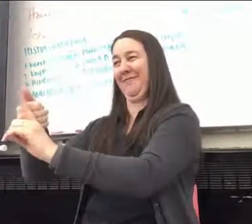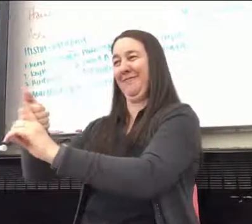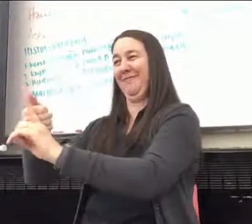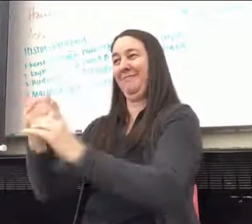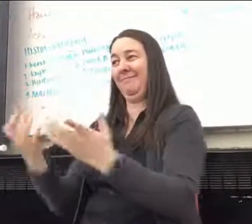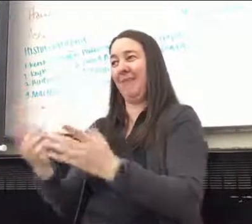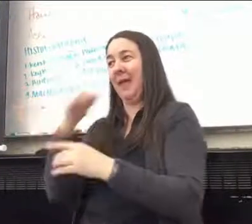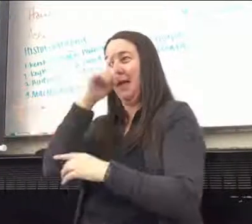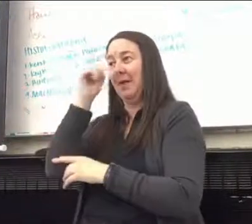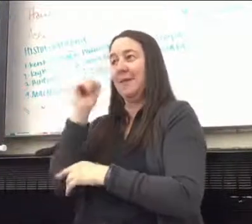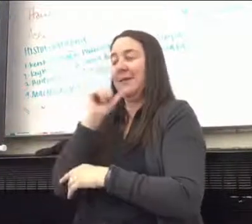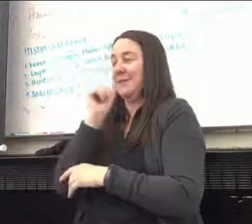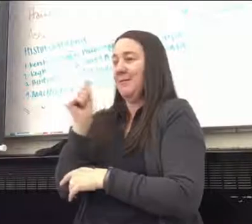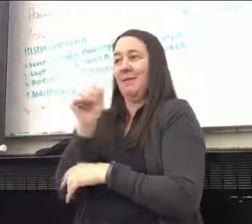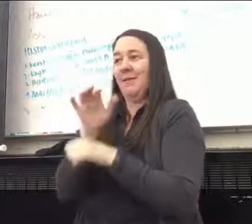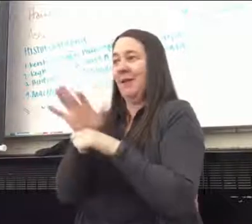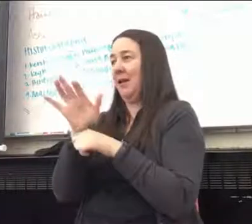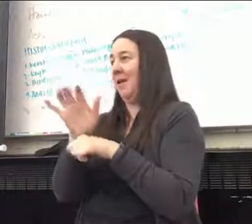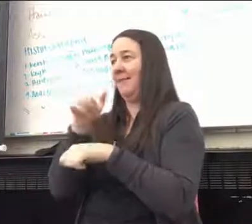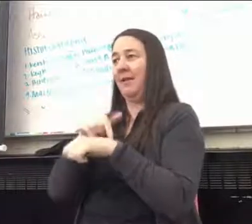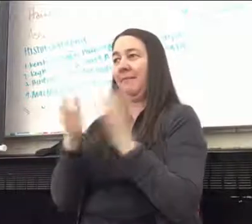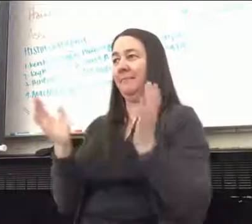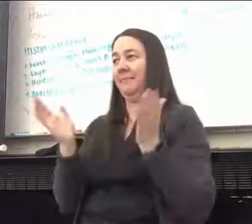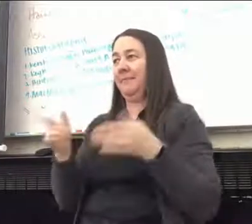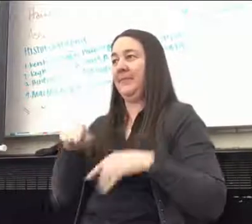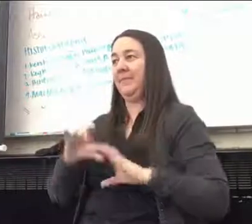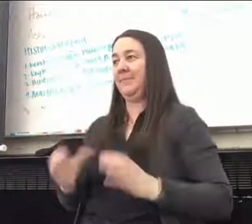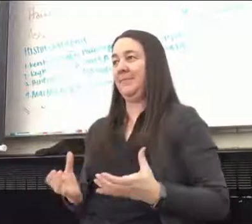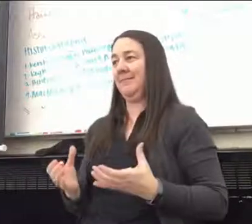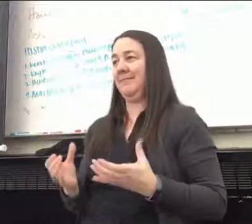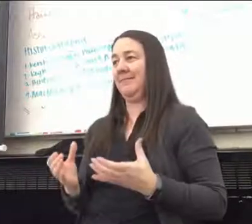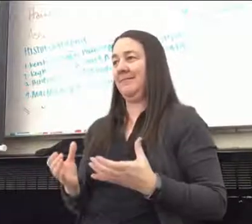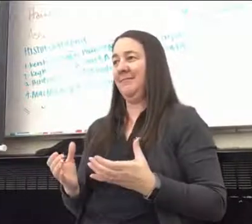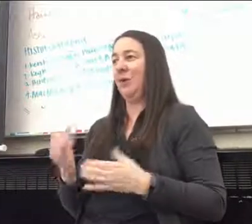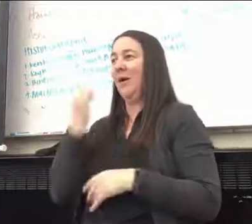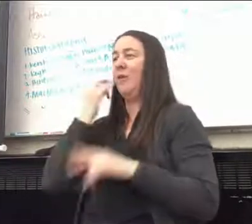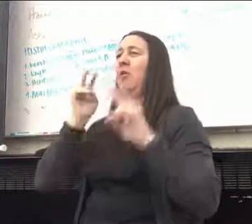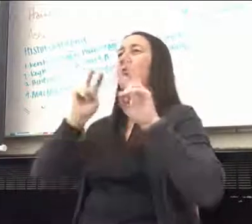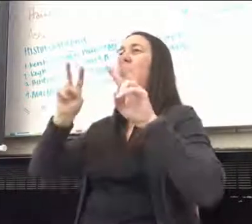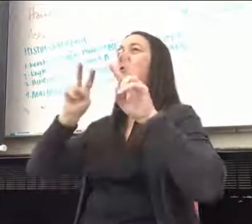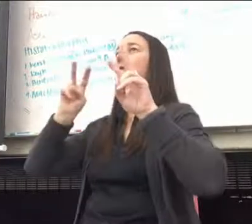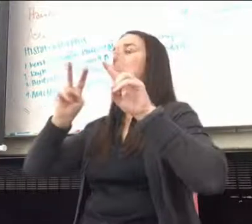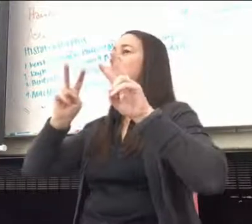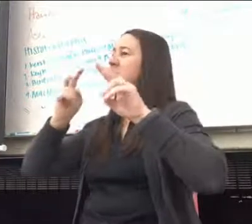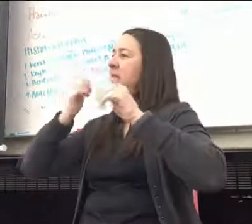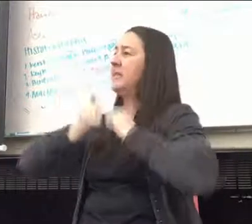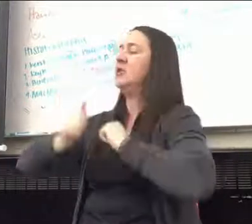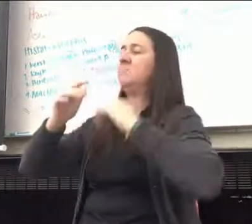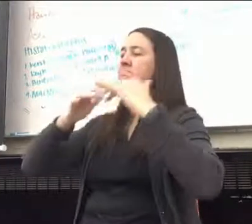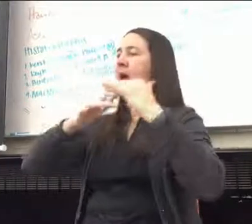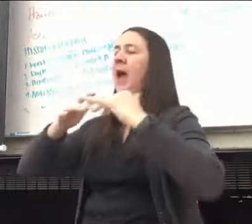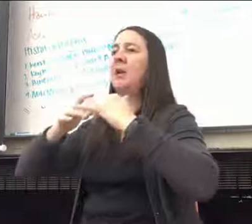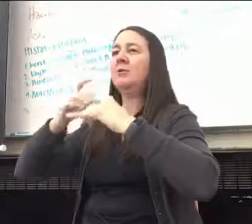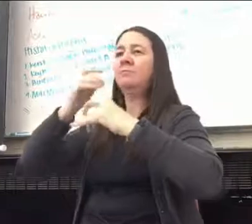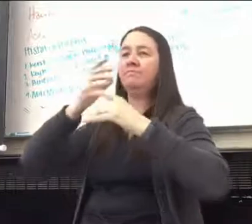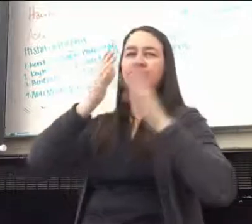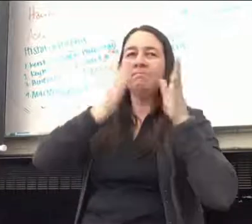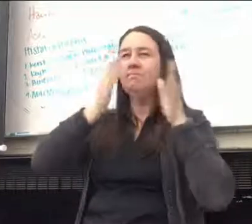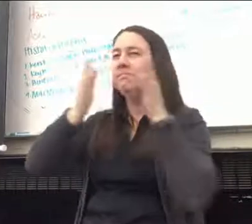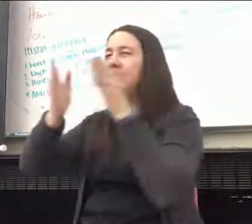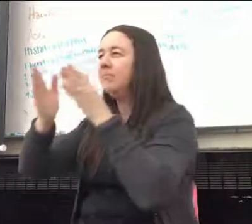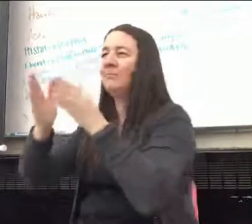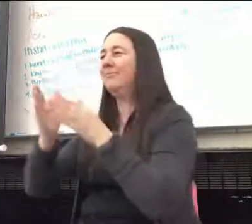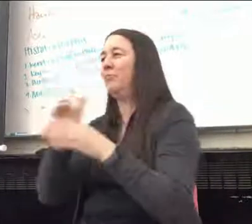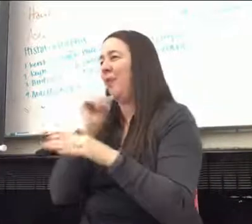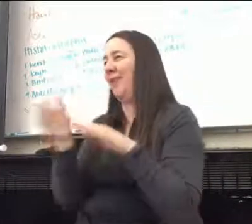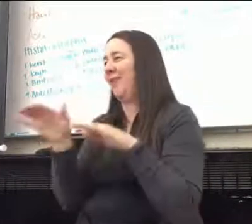Because unfortunately, we have such a small amount. So if you were really looking forward to learning all about every single battle of each war, we're not going to